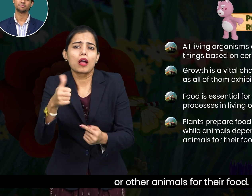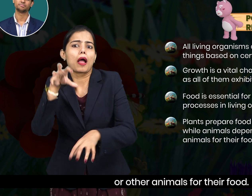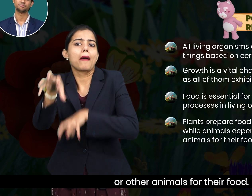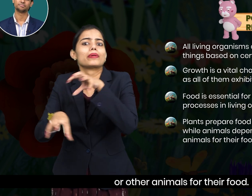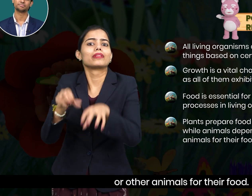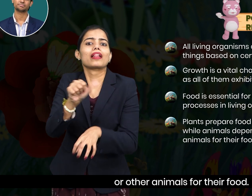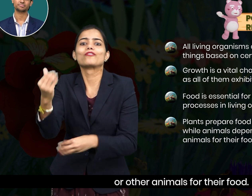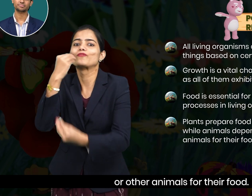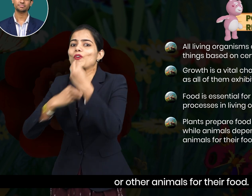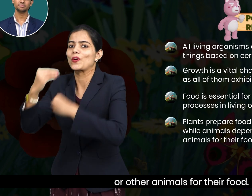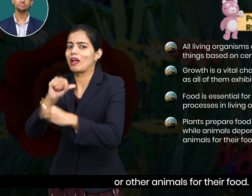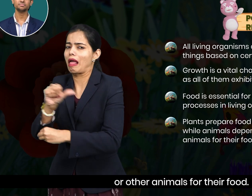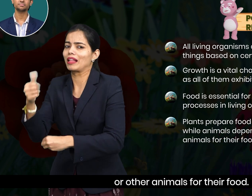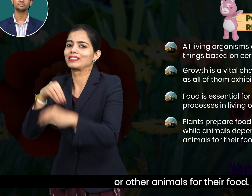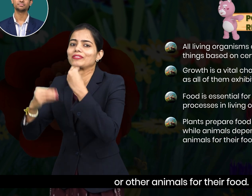food.